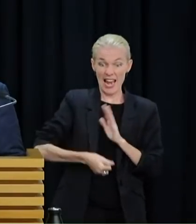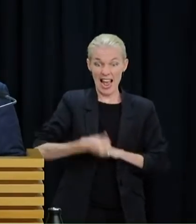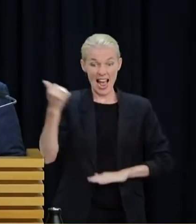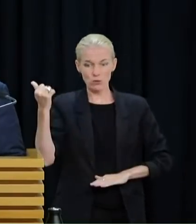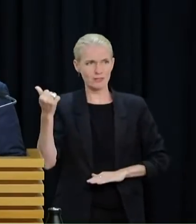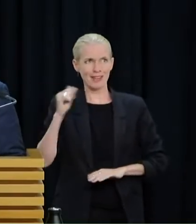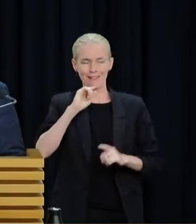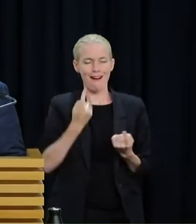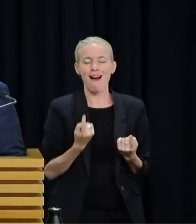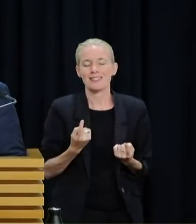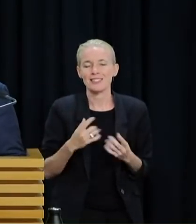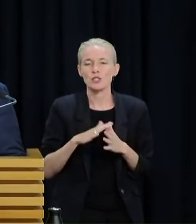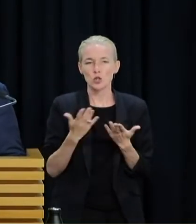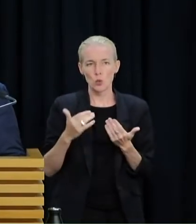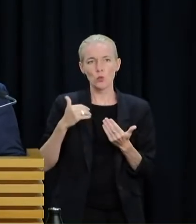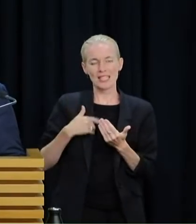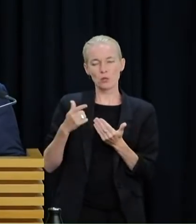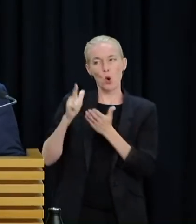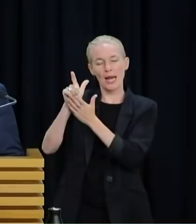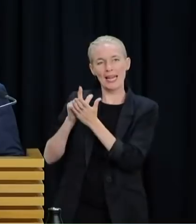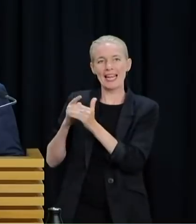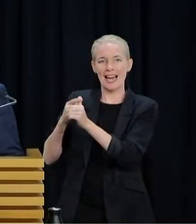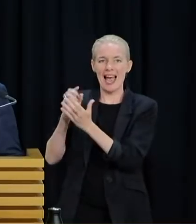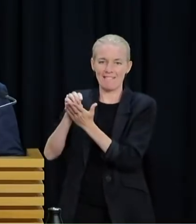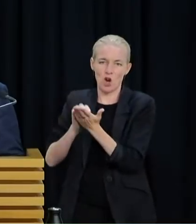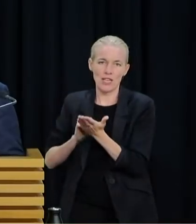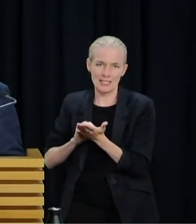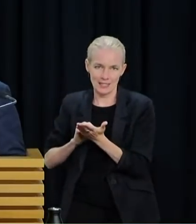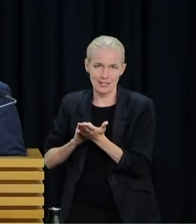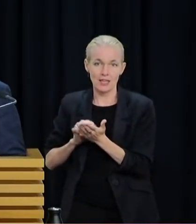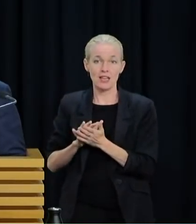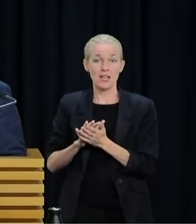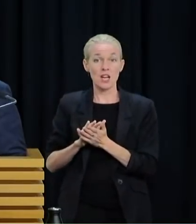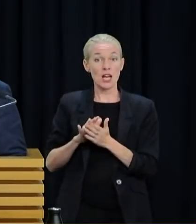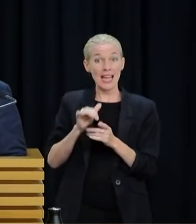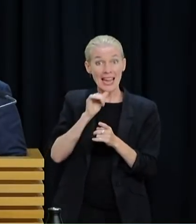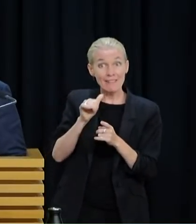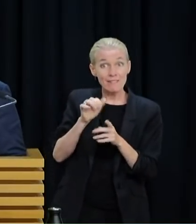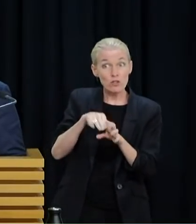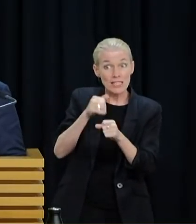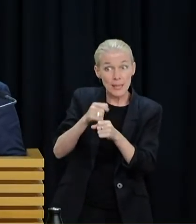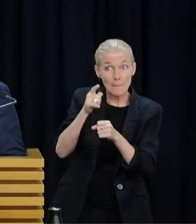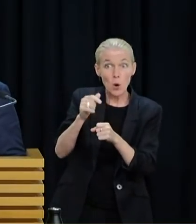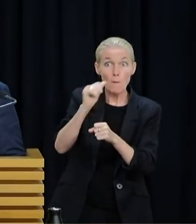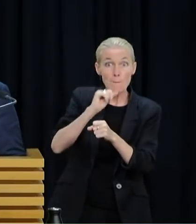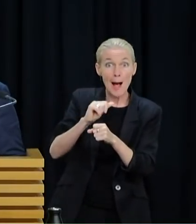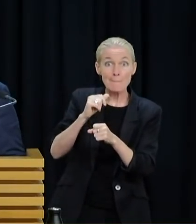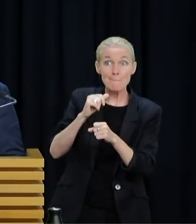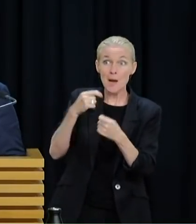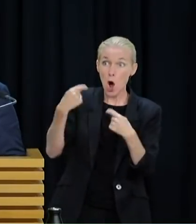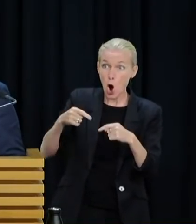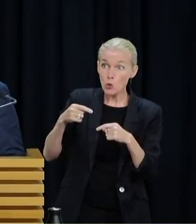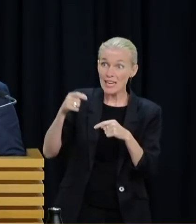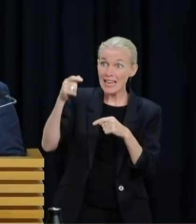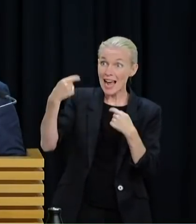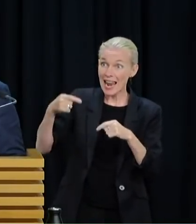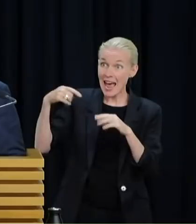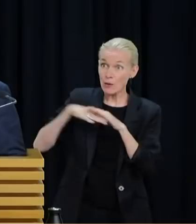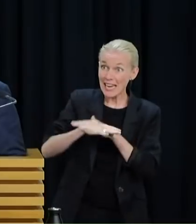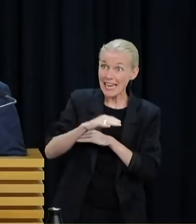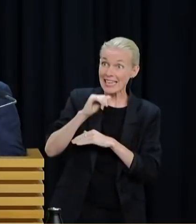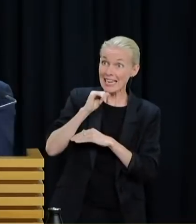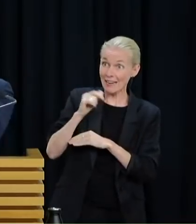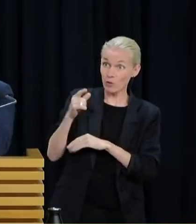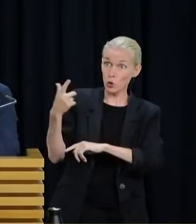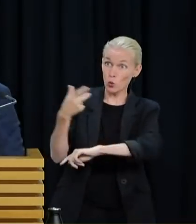similar requirements would apply if they were going to impose any restrictions on customers. I'd encourage them to get some good, robust advice about that before they made any of